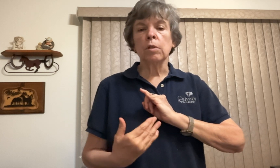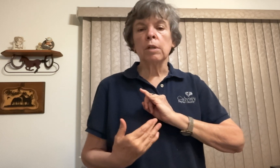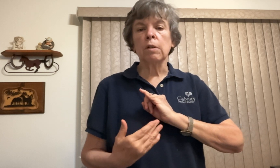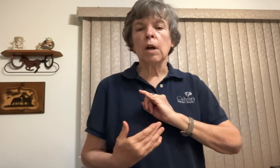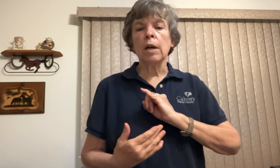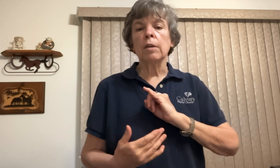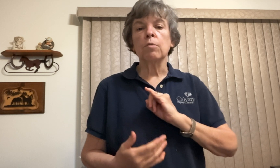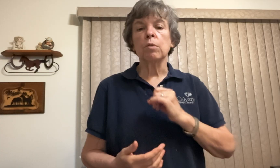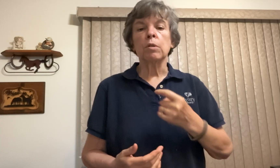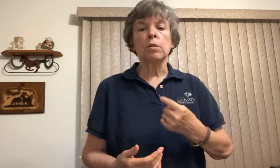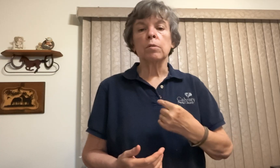letter I, or you